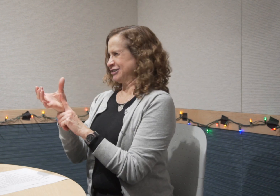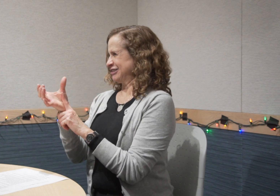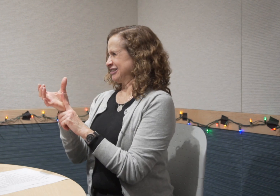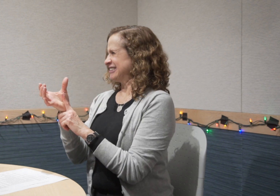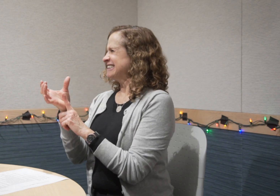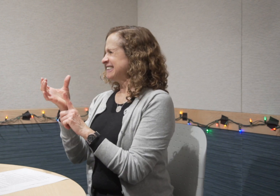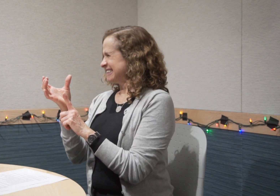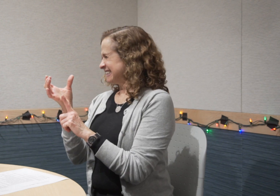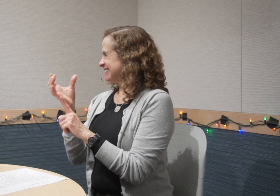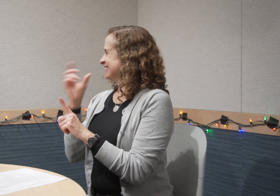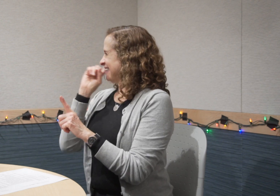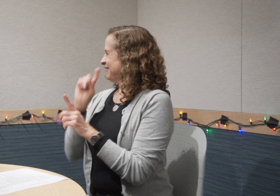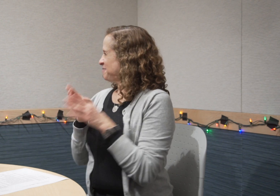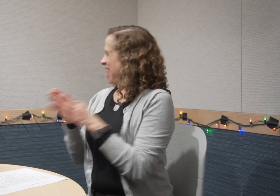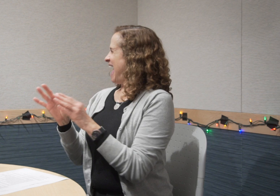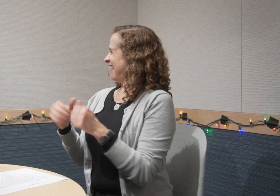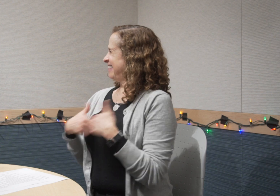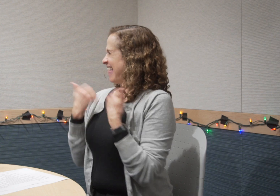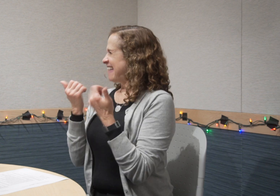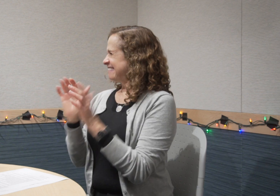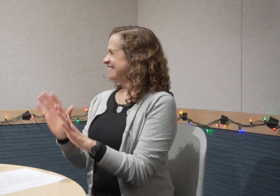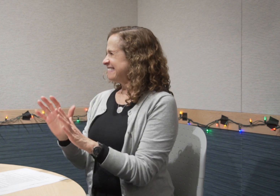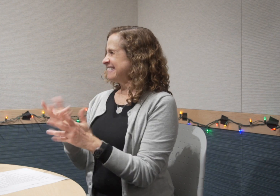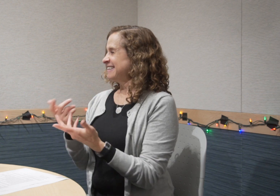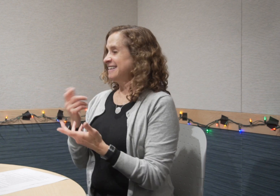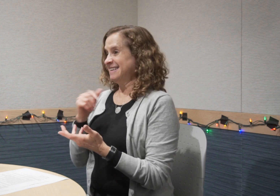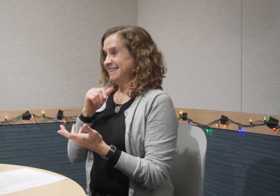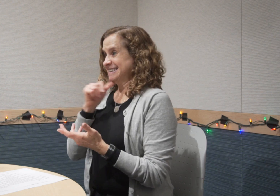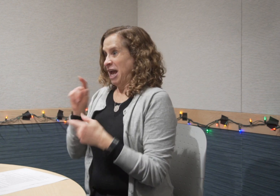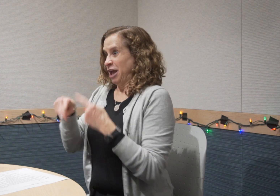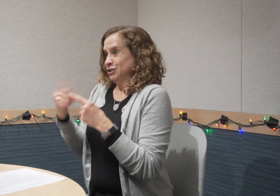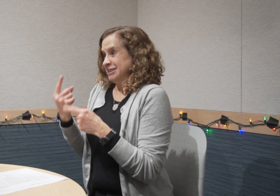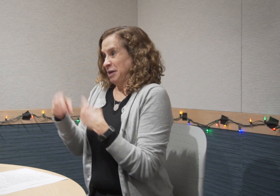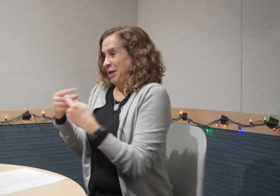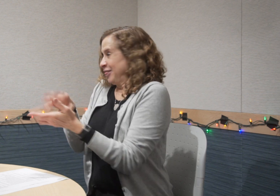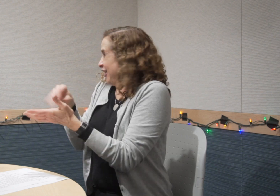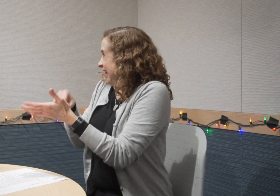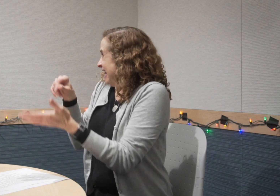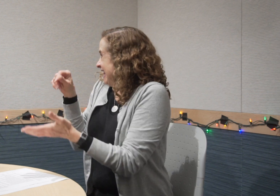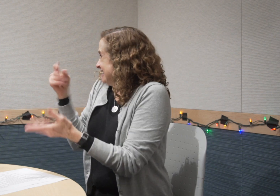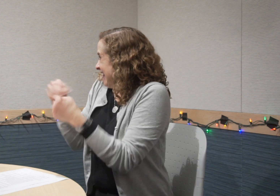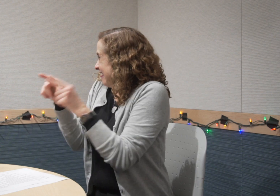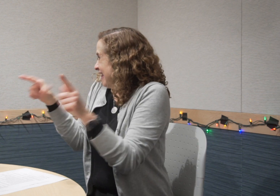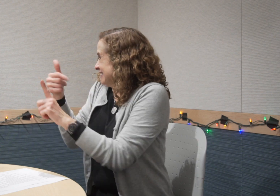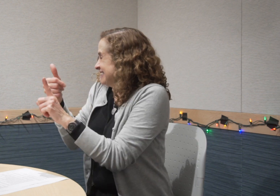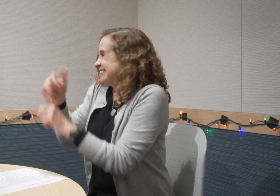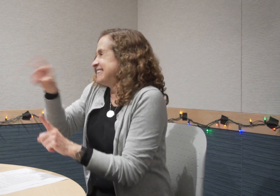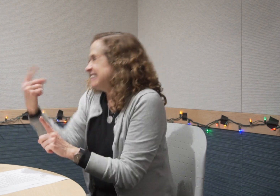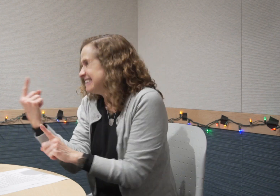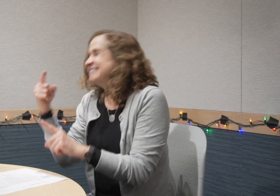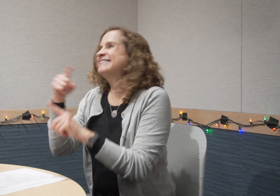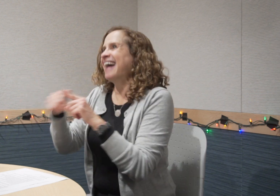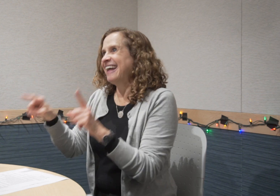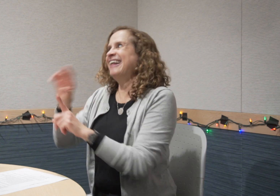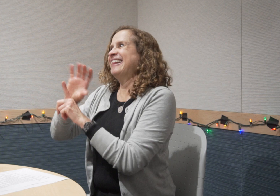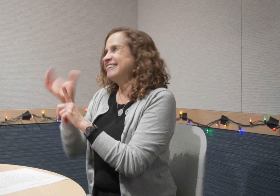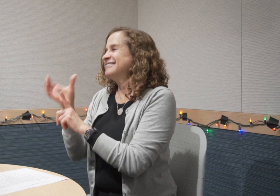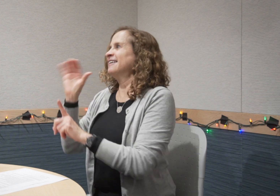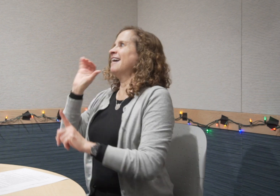deaf culture. Yeah, the deaf way of life is really showcased. Not just about learning language, but about